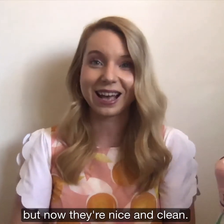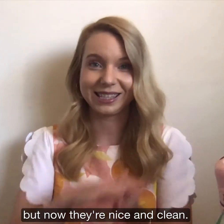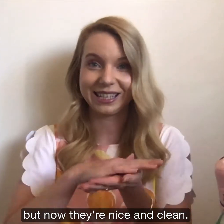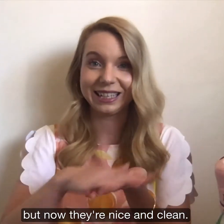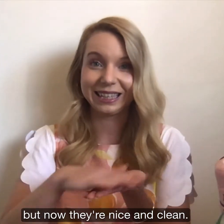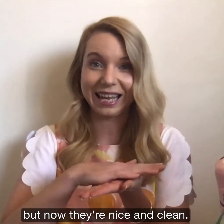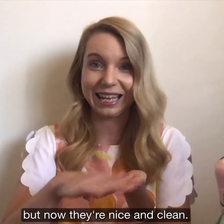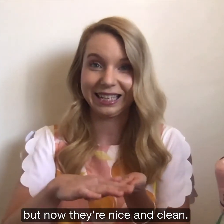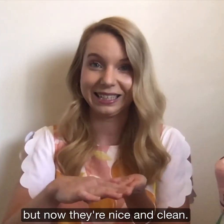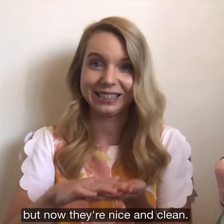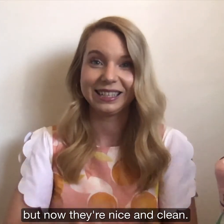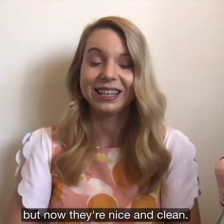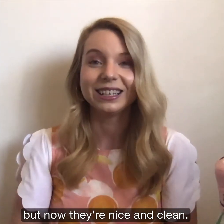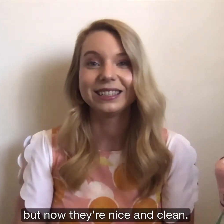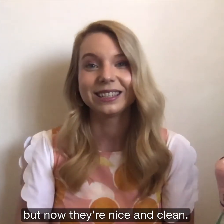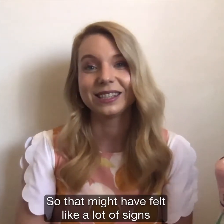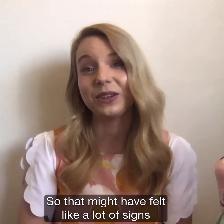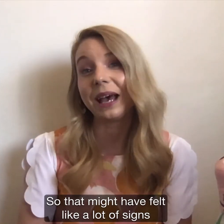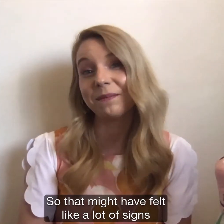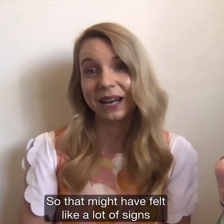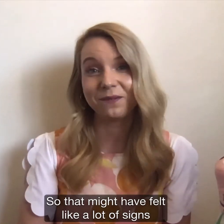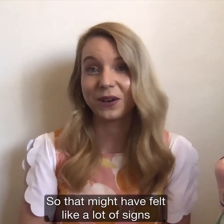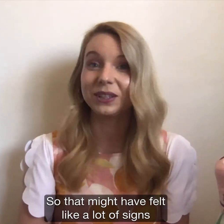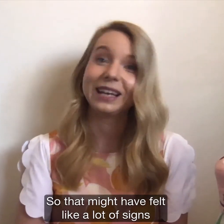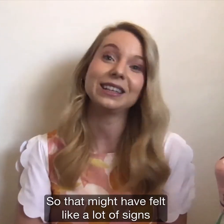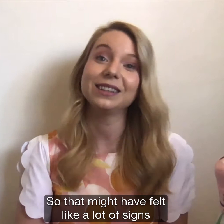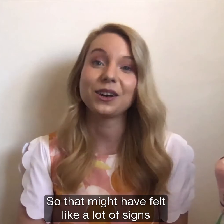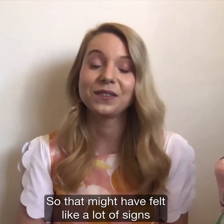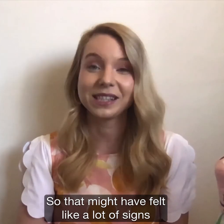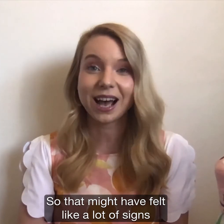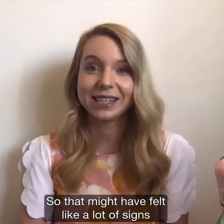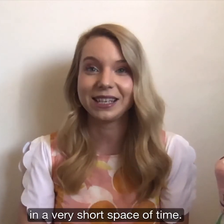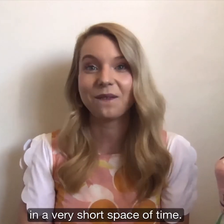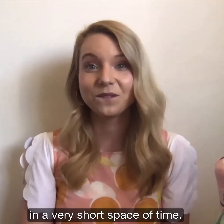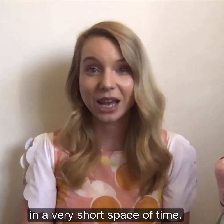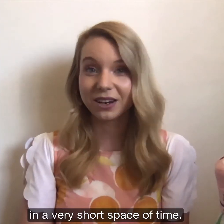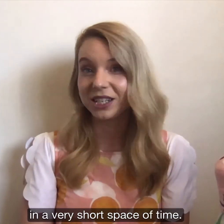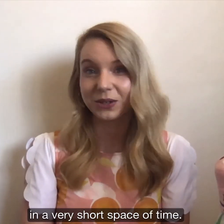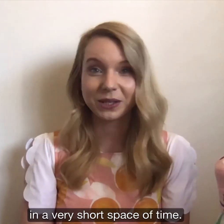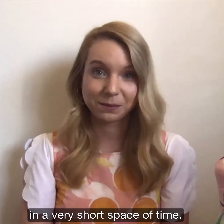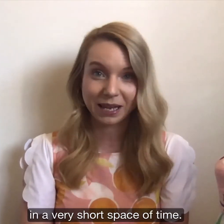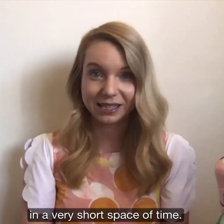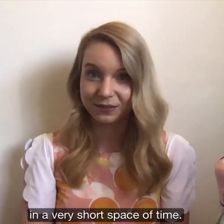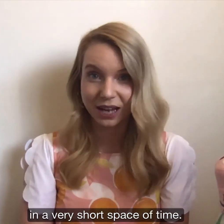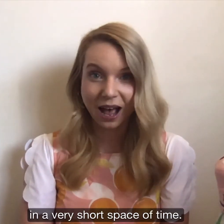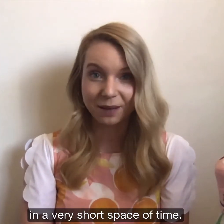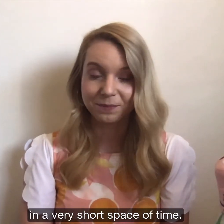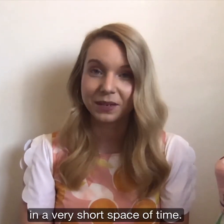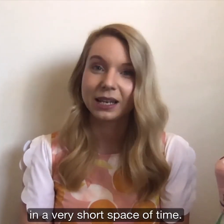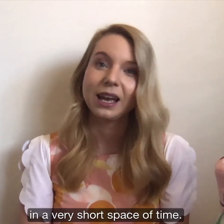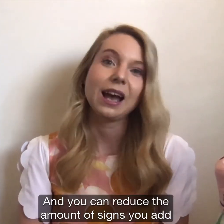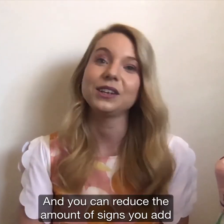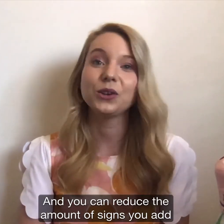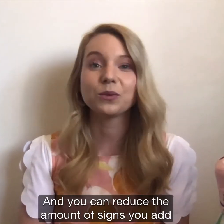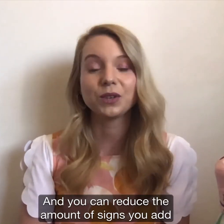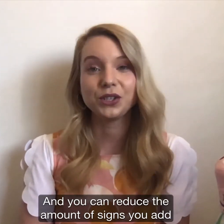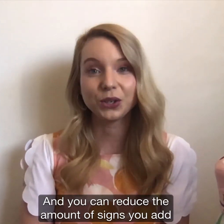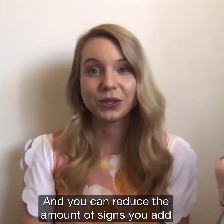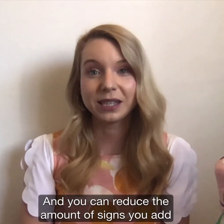and clean. So that might have felt like a lot of signs in a very short space of time. And you can reduce the amount